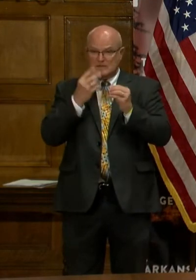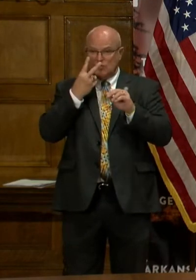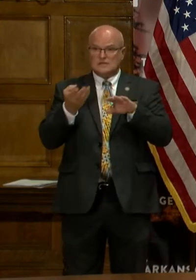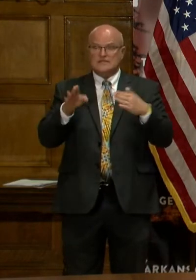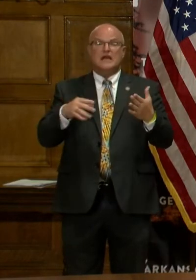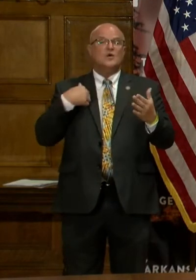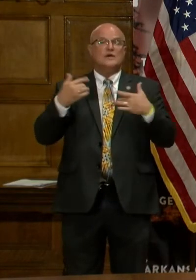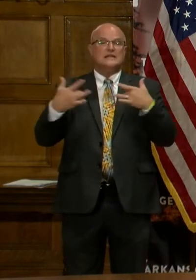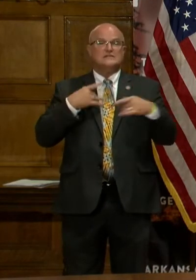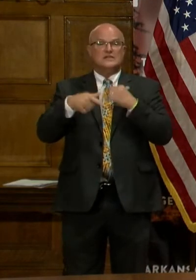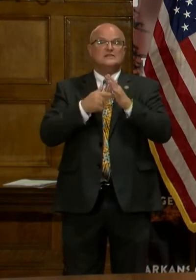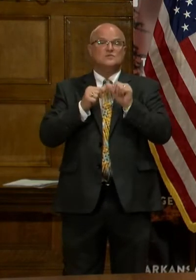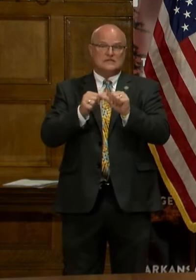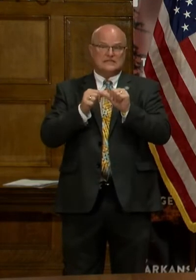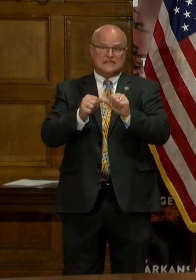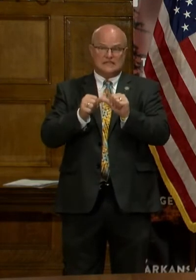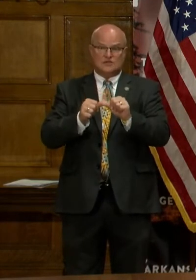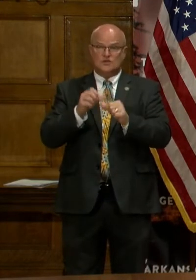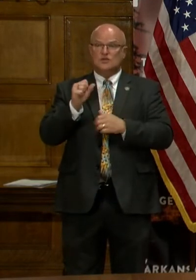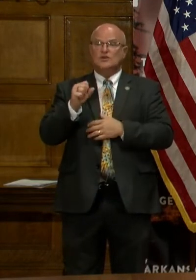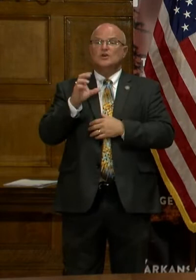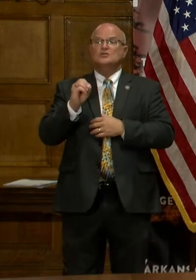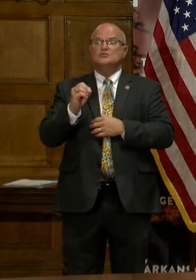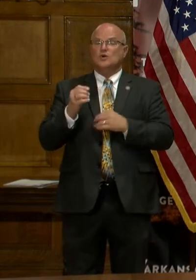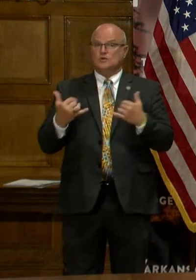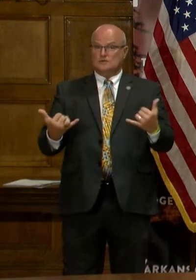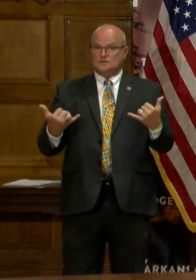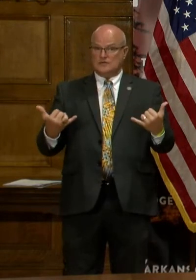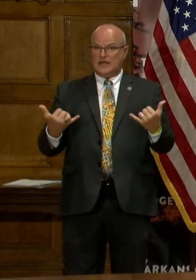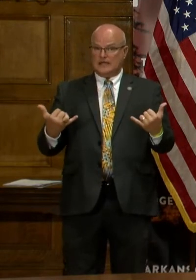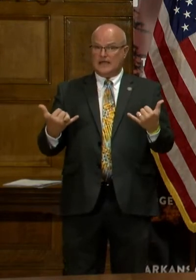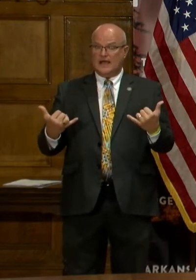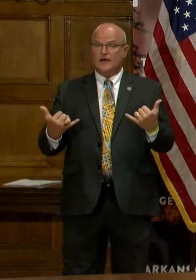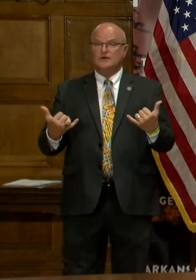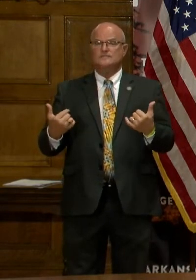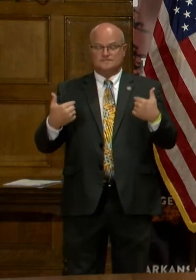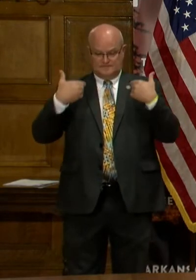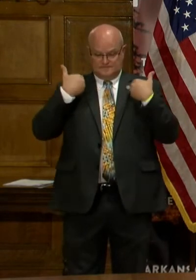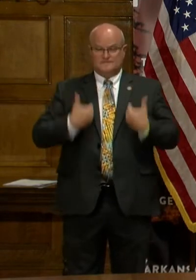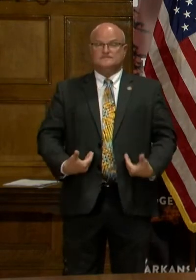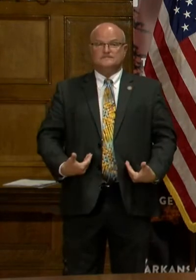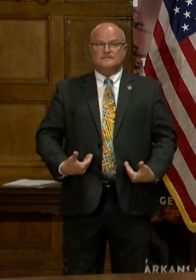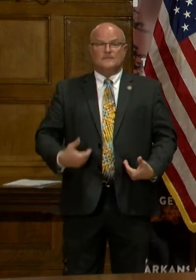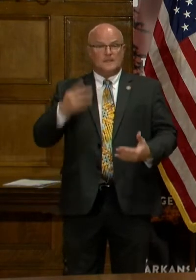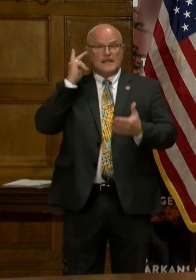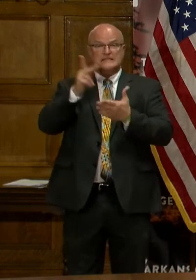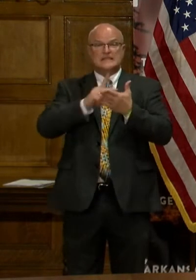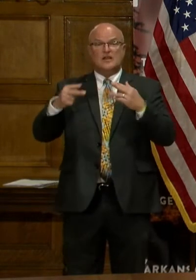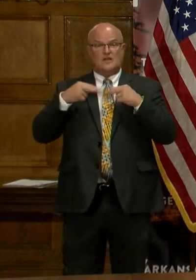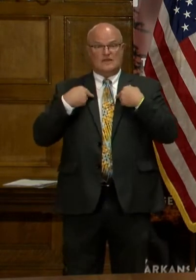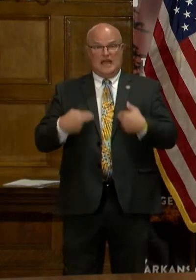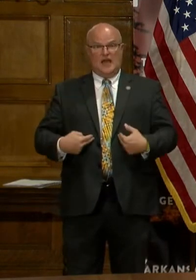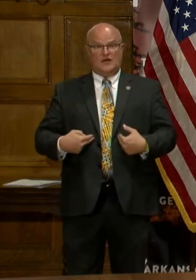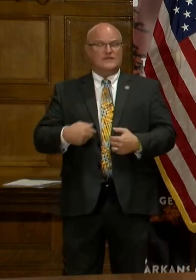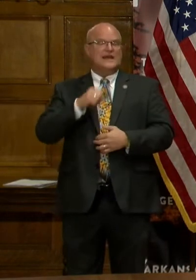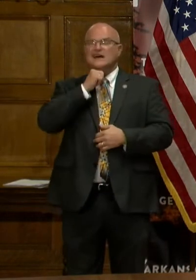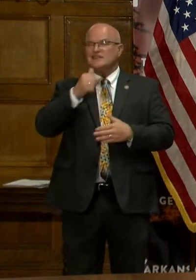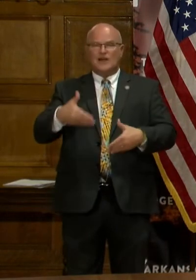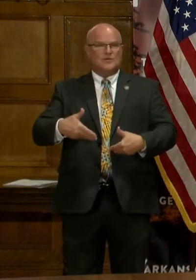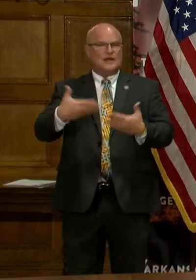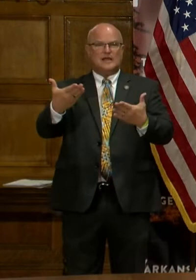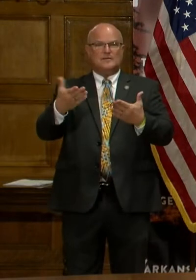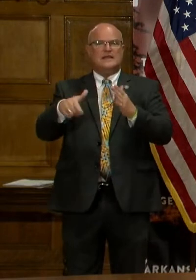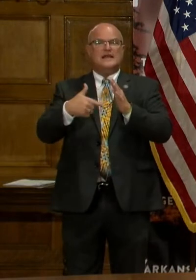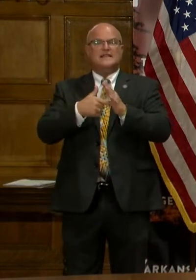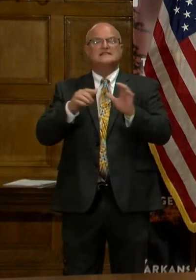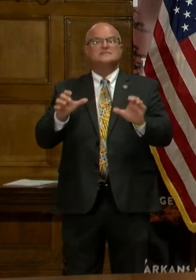we're concerned that this is going to continue. So at this time, I, as Secretary of Health, am not recommending